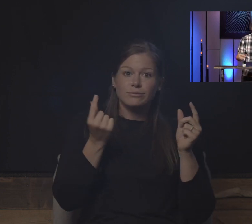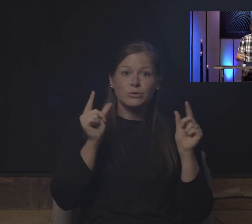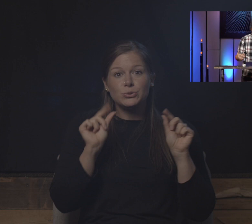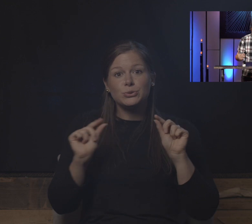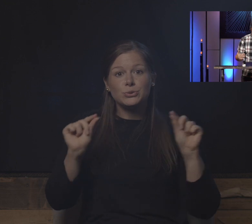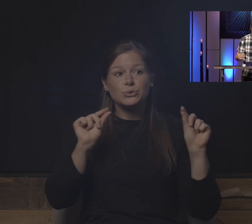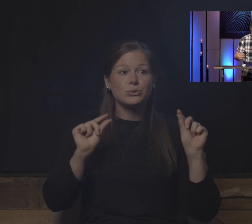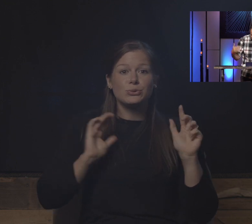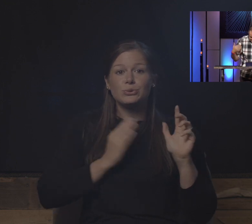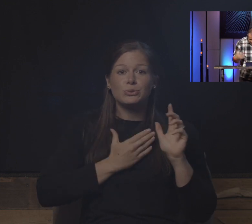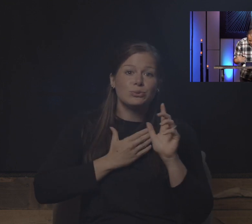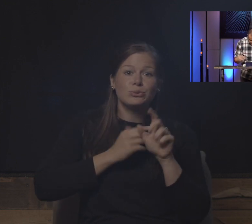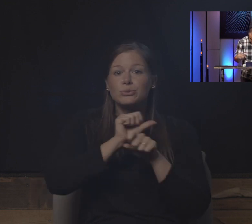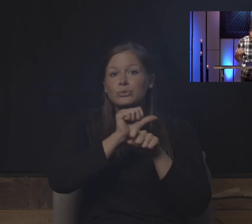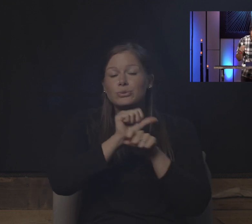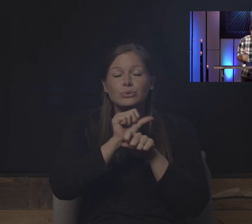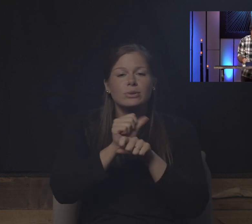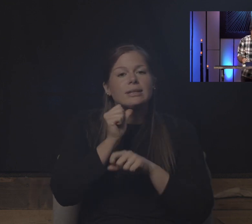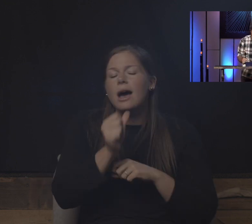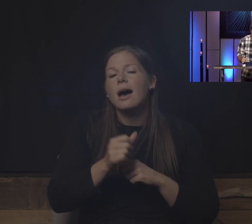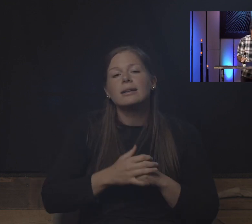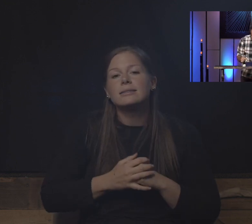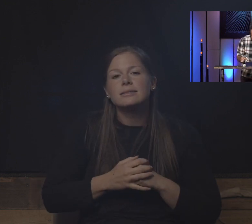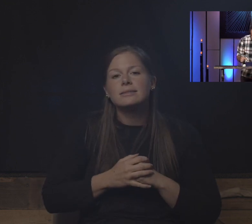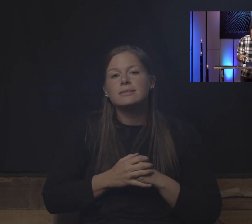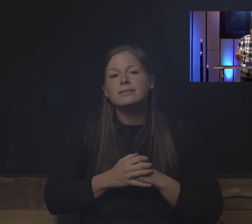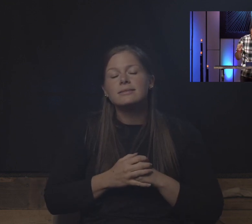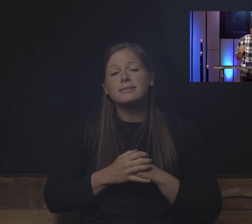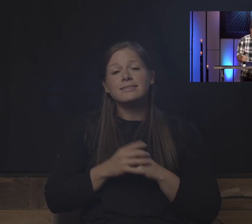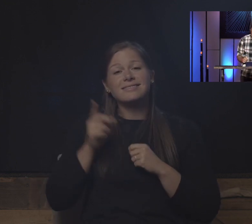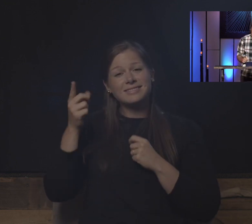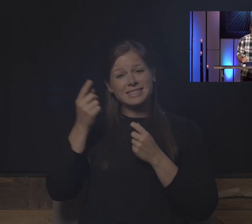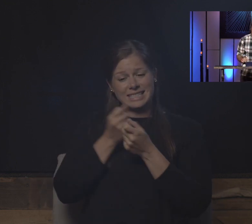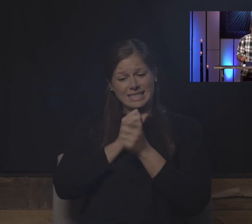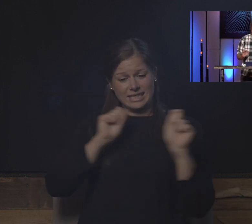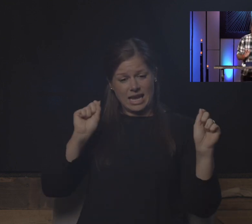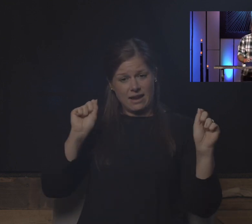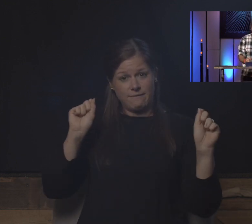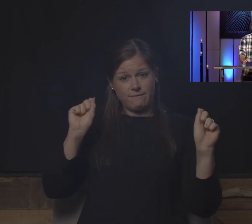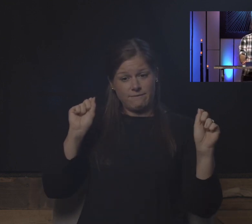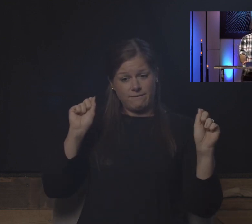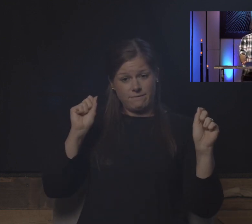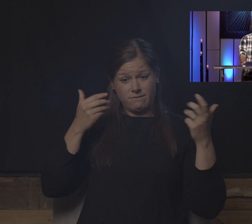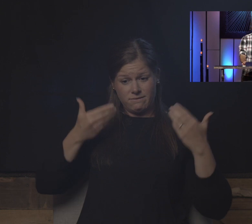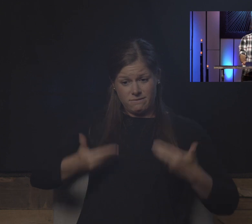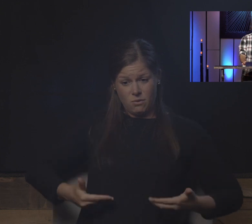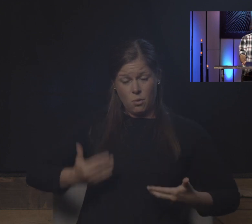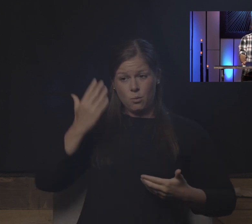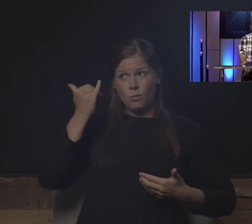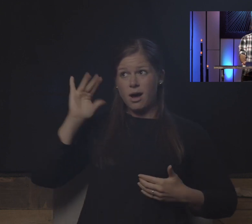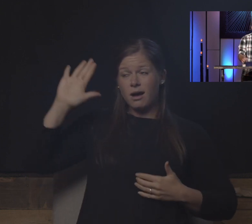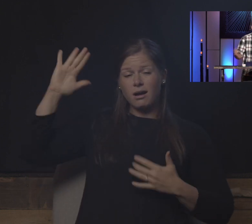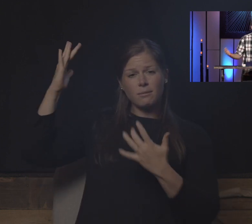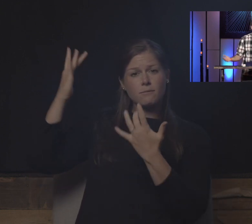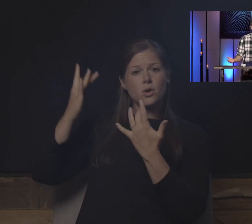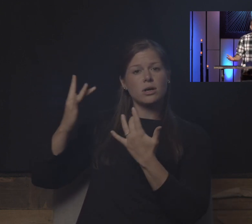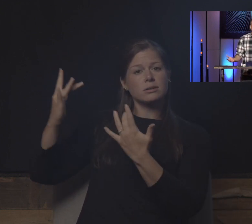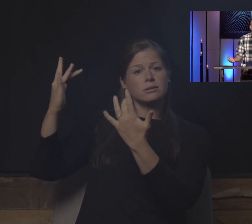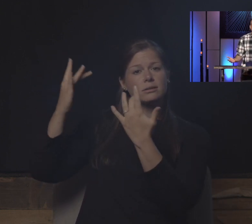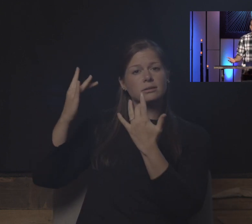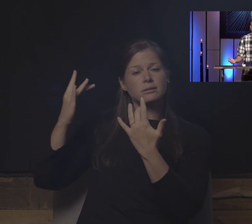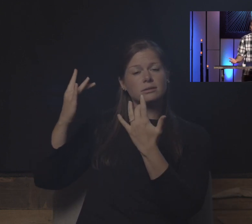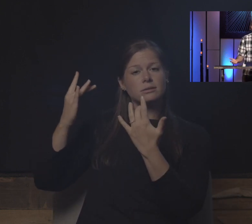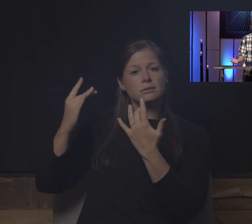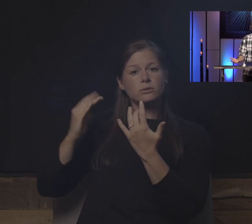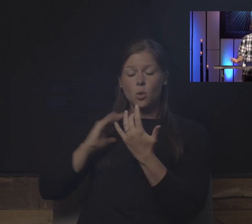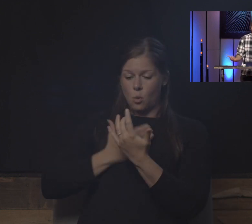those. He saved us according to his own mercy. We cannot take